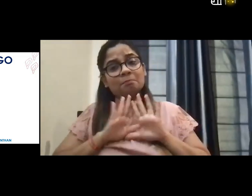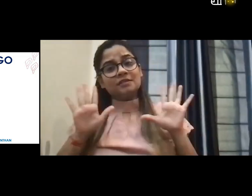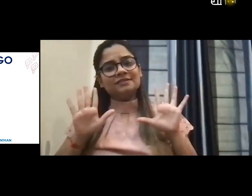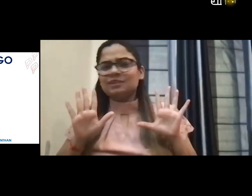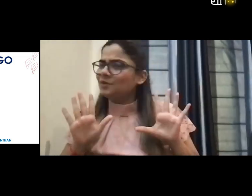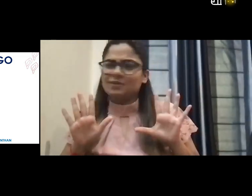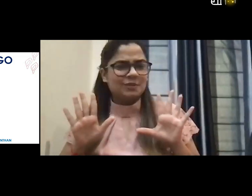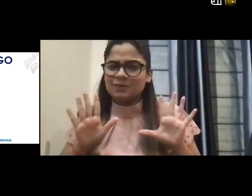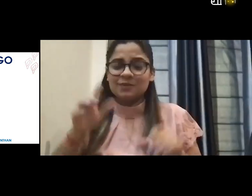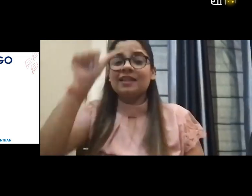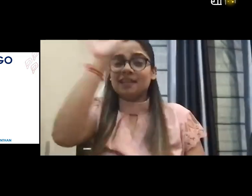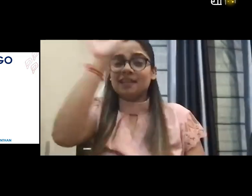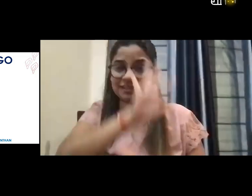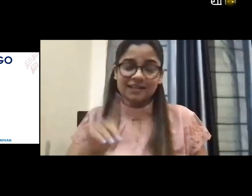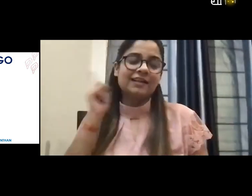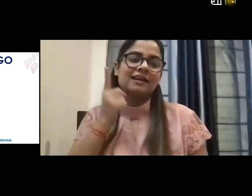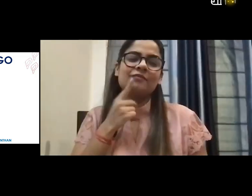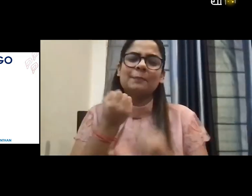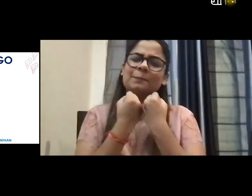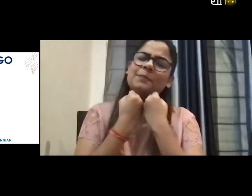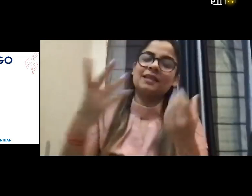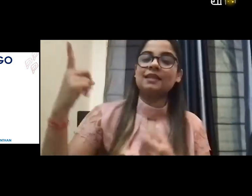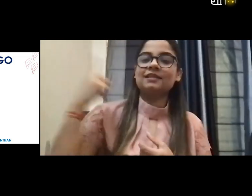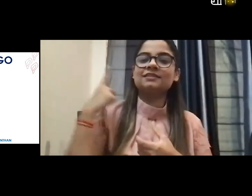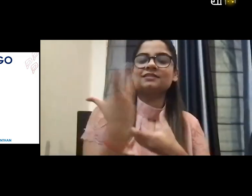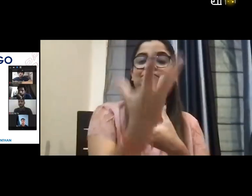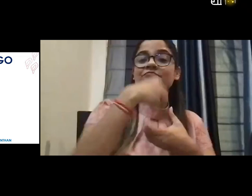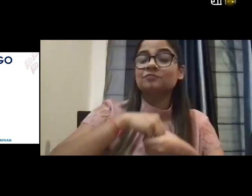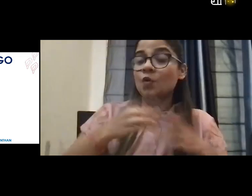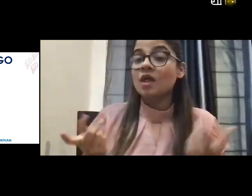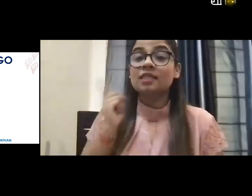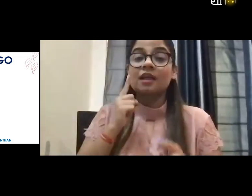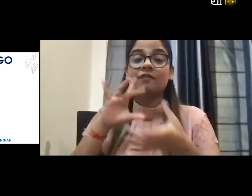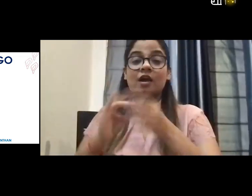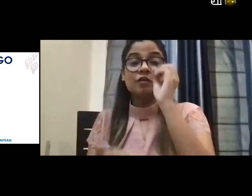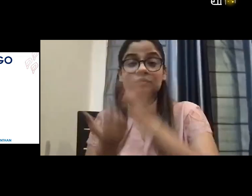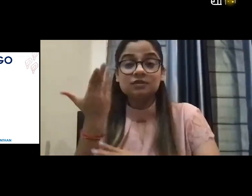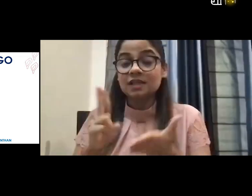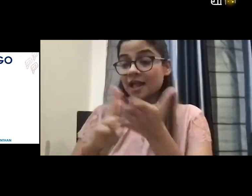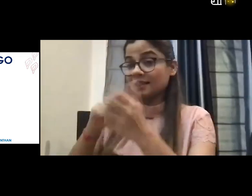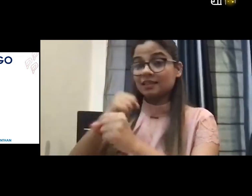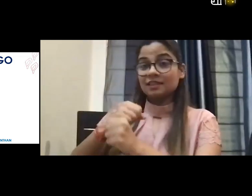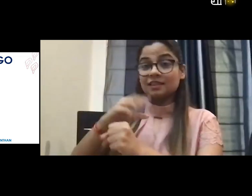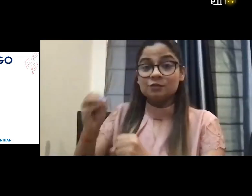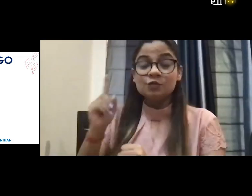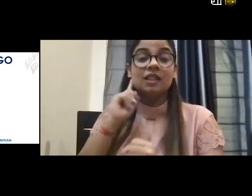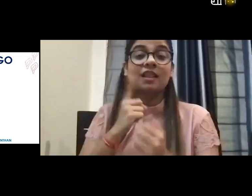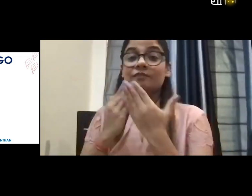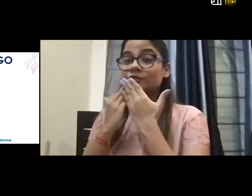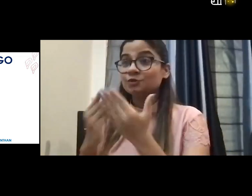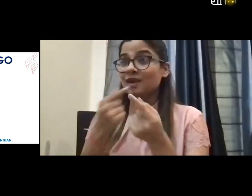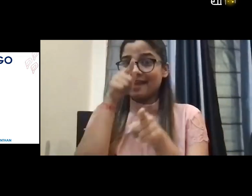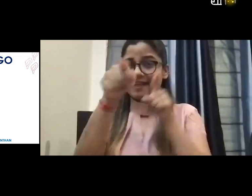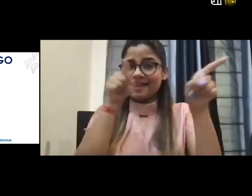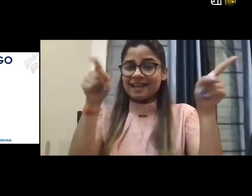in a community. But it won't be just the HAM, just the Hear a Million team, right? So different leaders, different deaf experts,